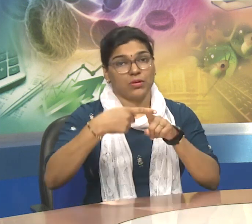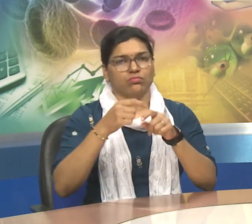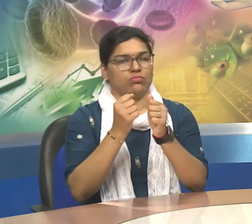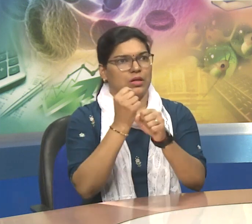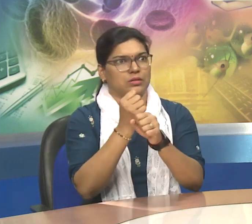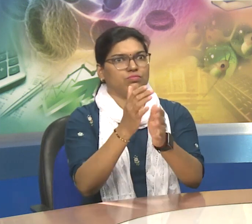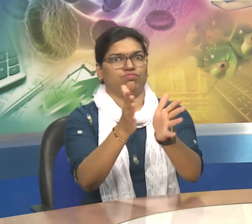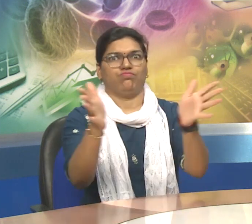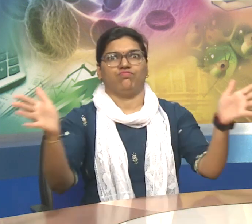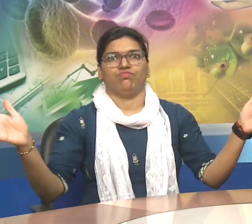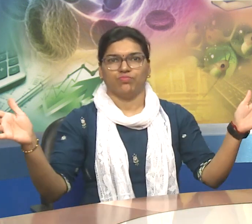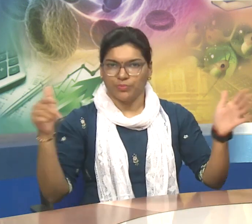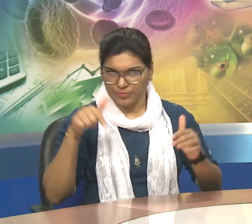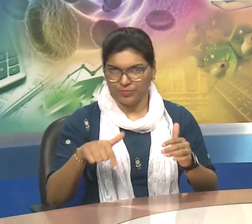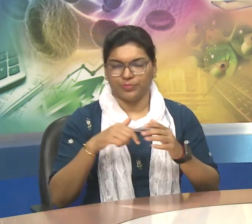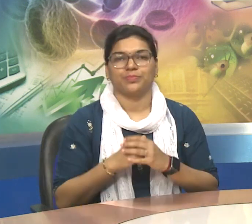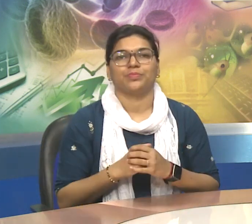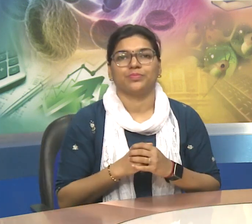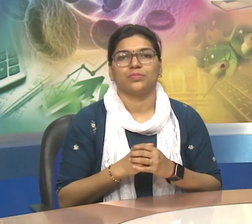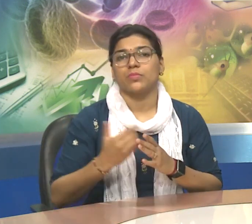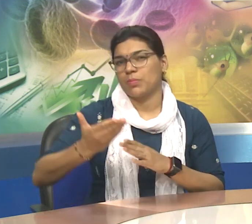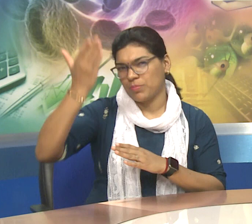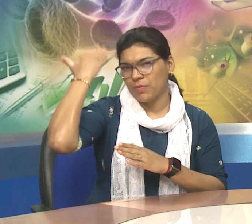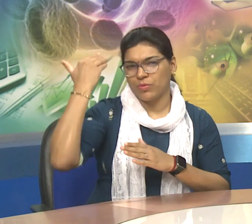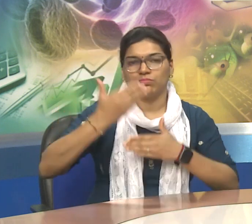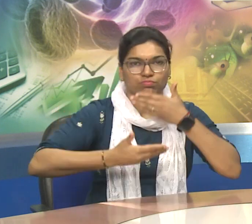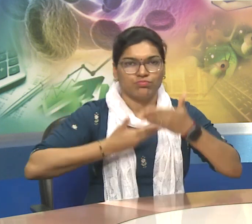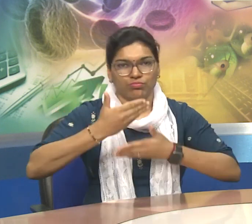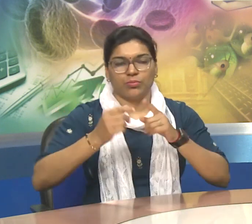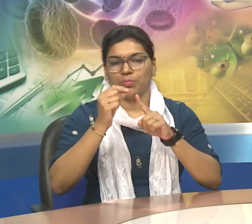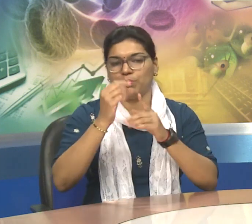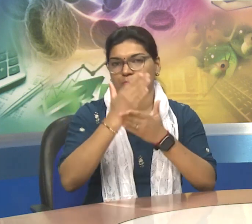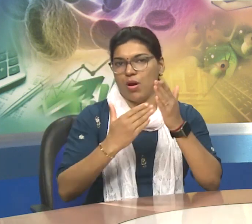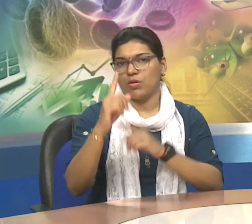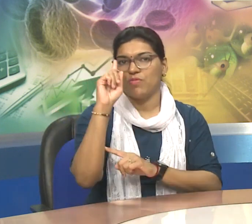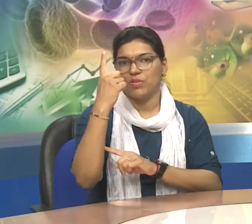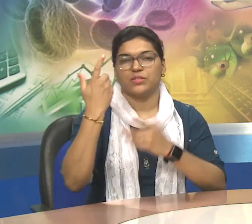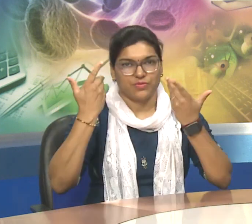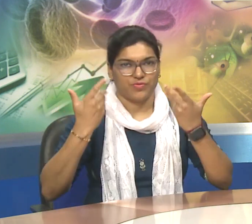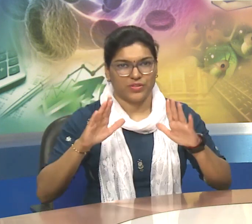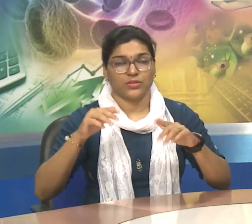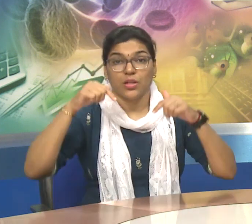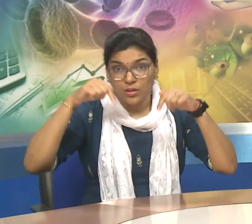Name of the lesson is Meaning and Scope of Political